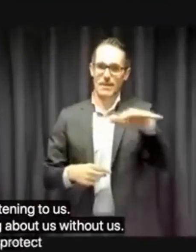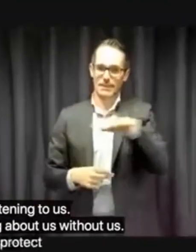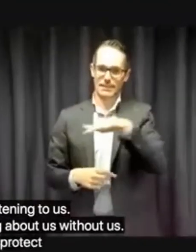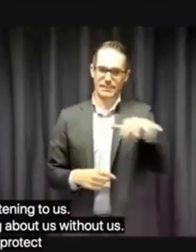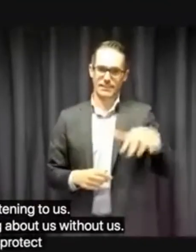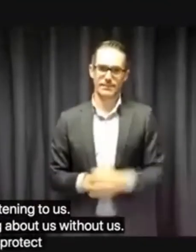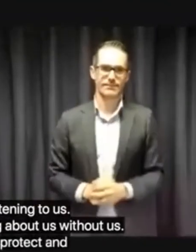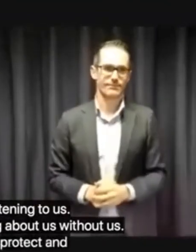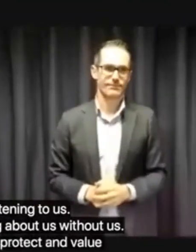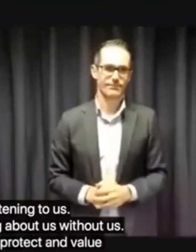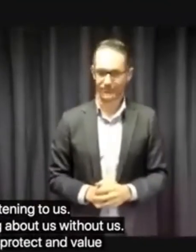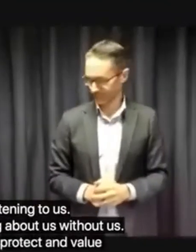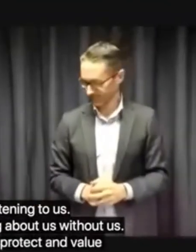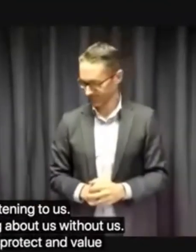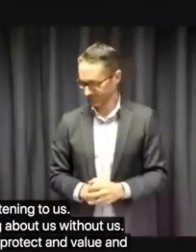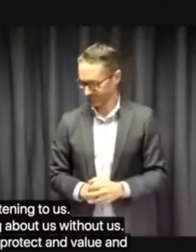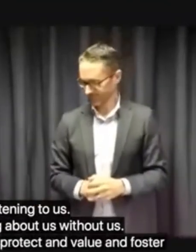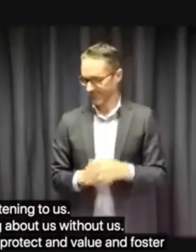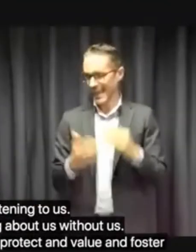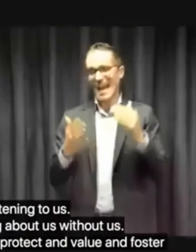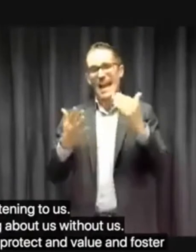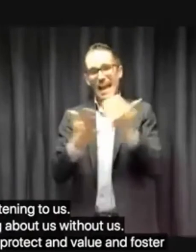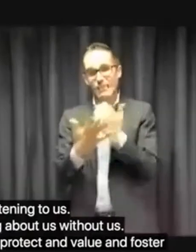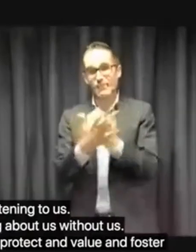embrace deaf space.